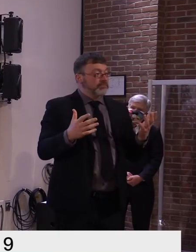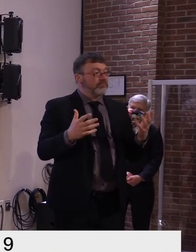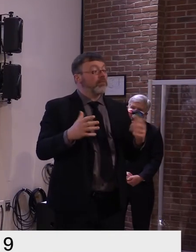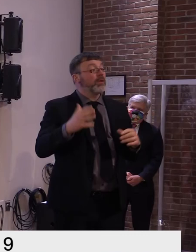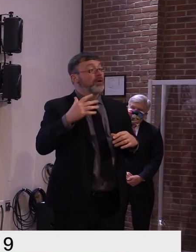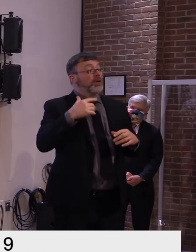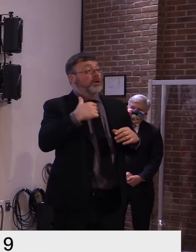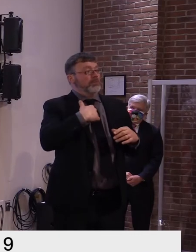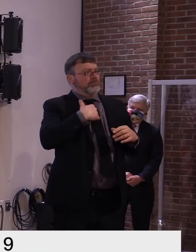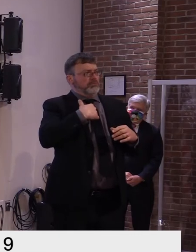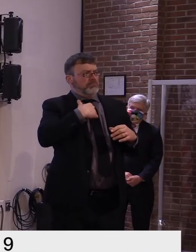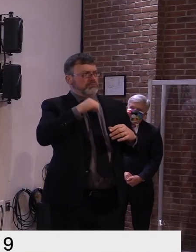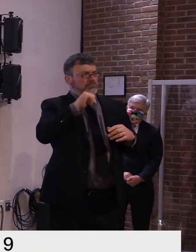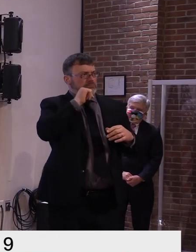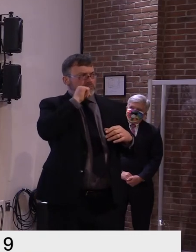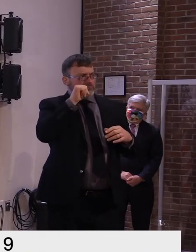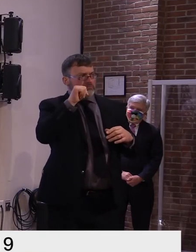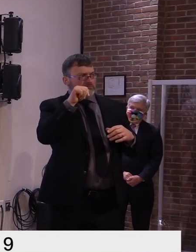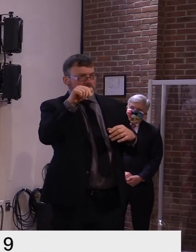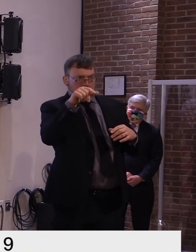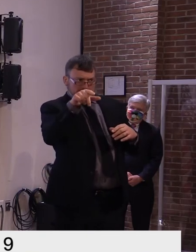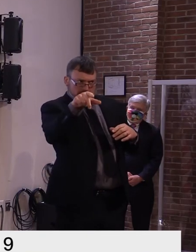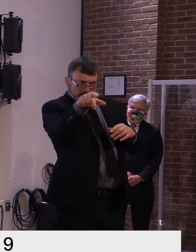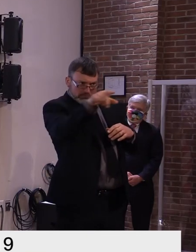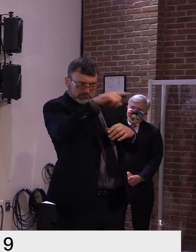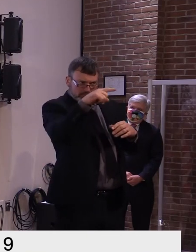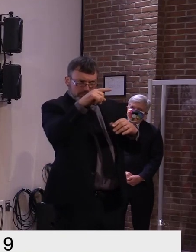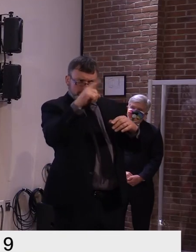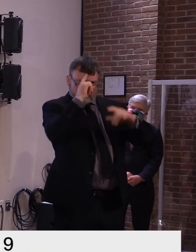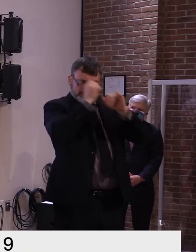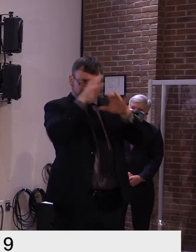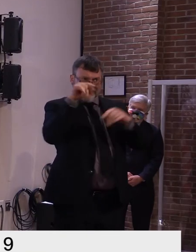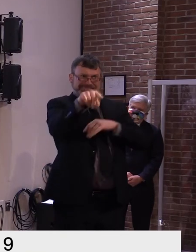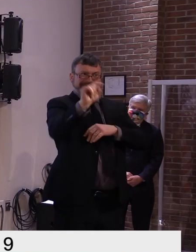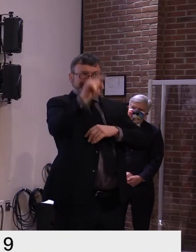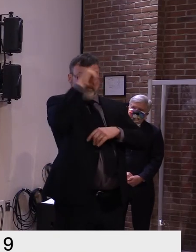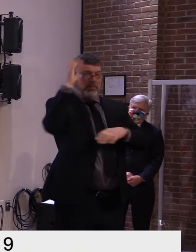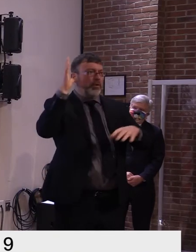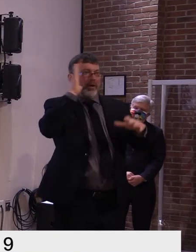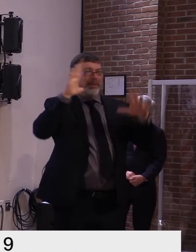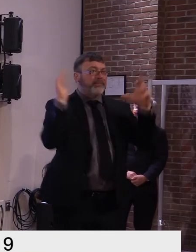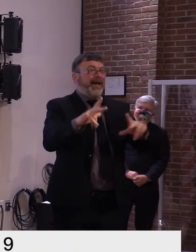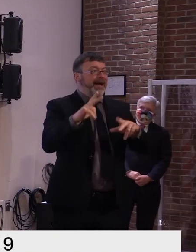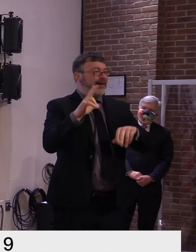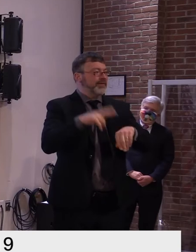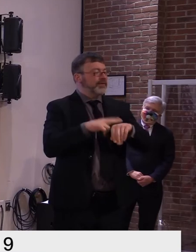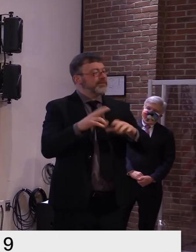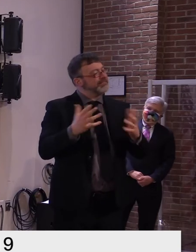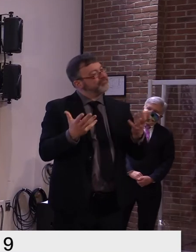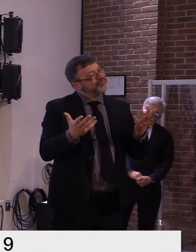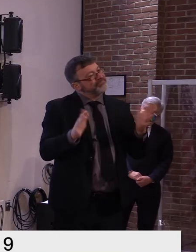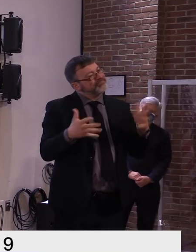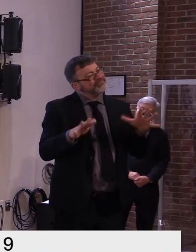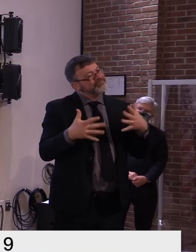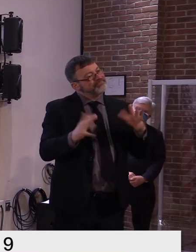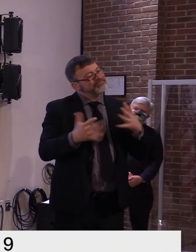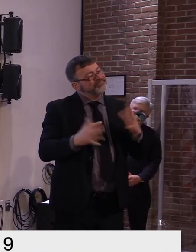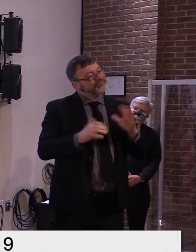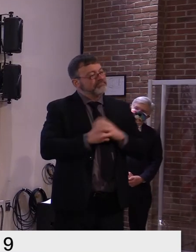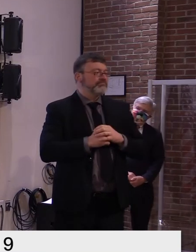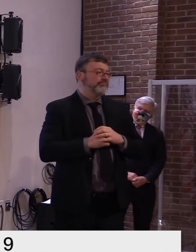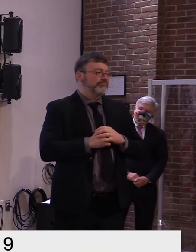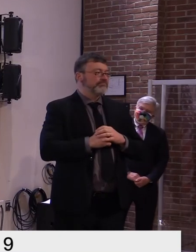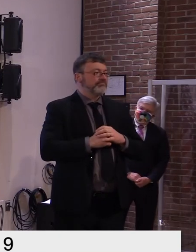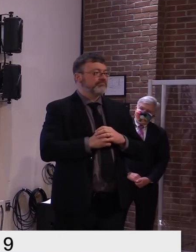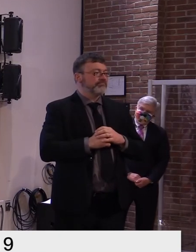that normal. However, there's a lot more within that context that would make life seem like it's a lot